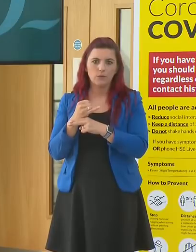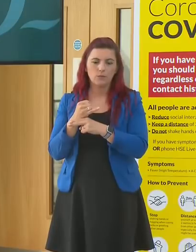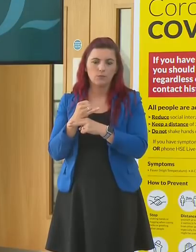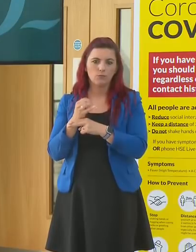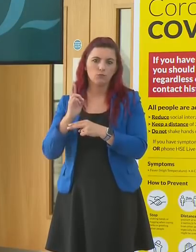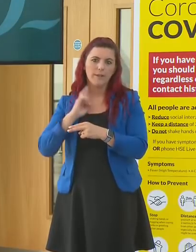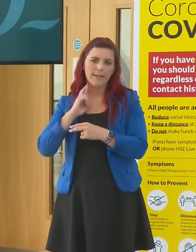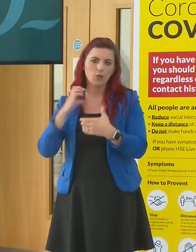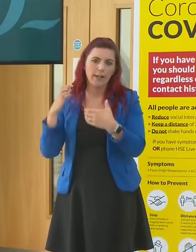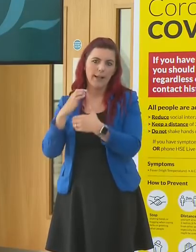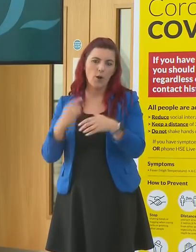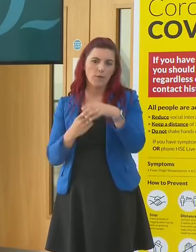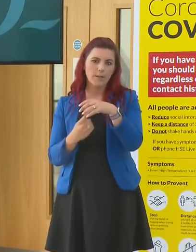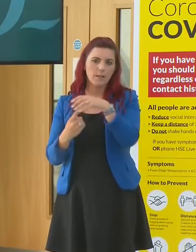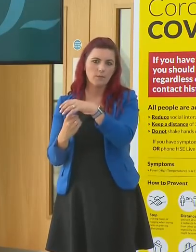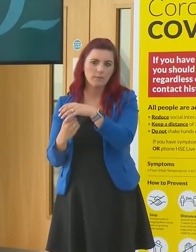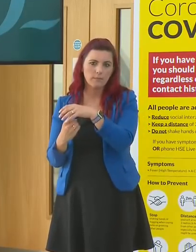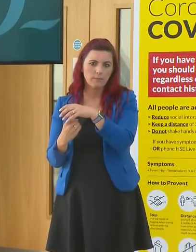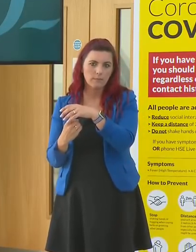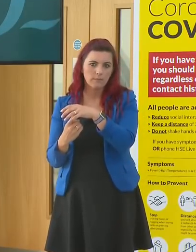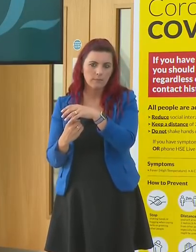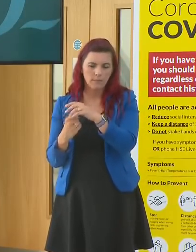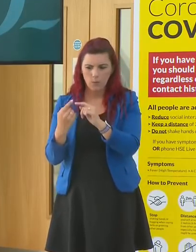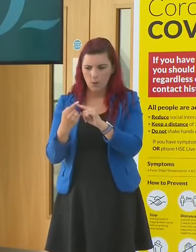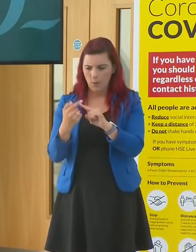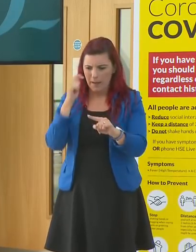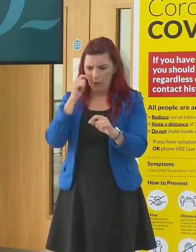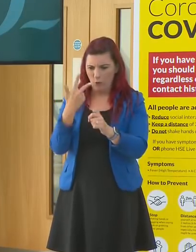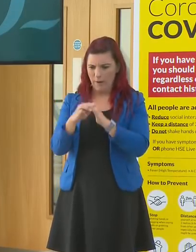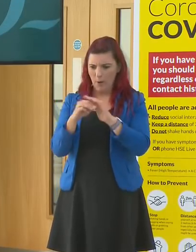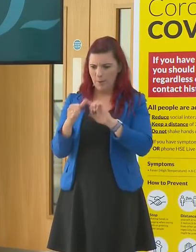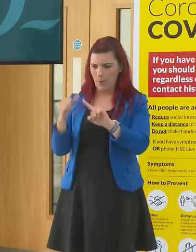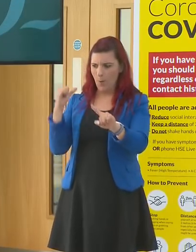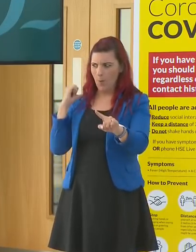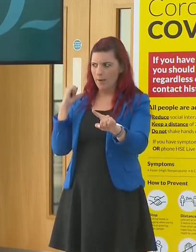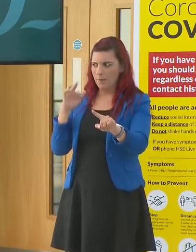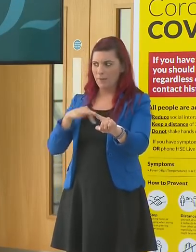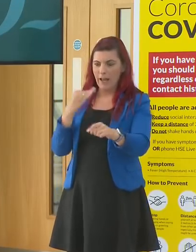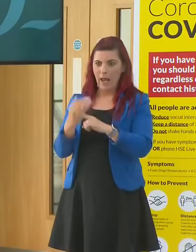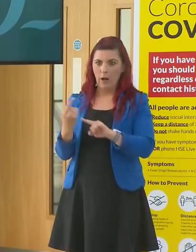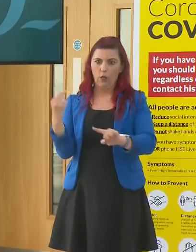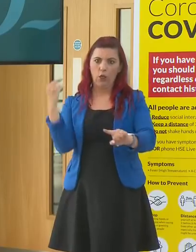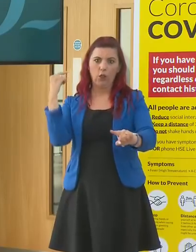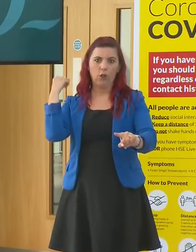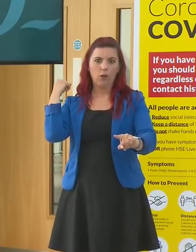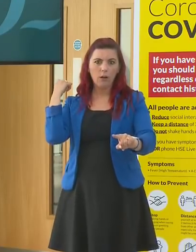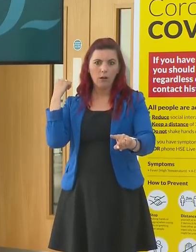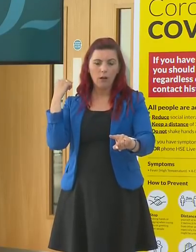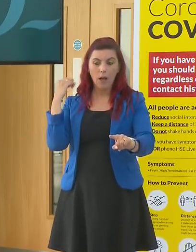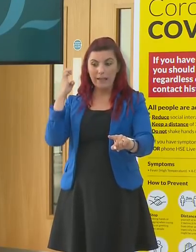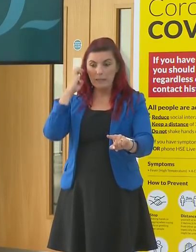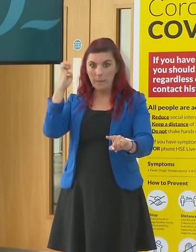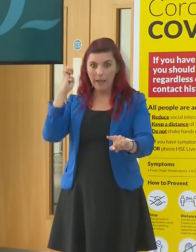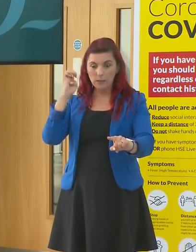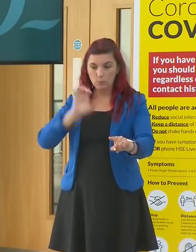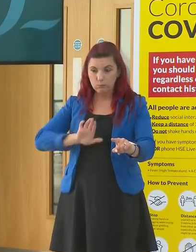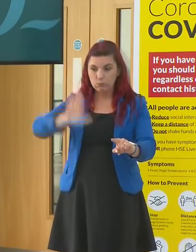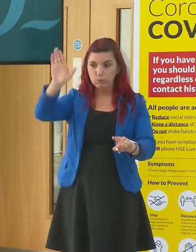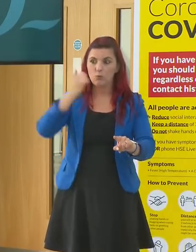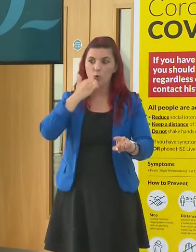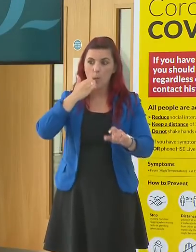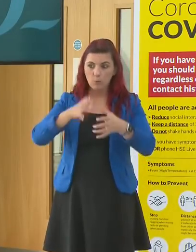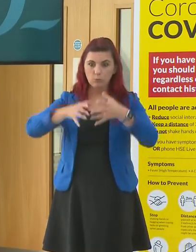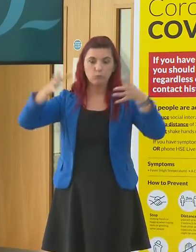had when we had that first case 3 months ago, which seems like decades ago now, didn't materialise to the degree we worried about at the